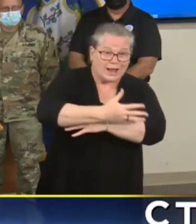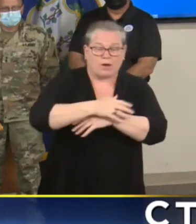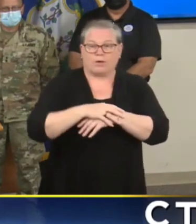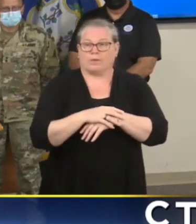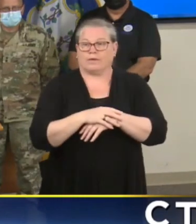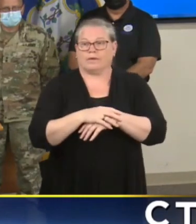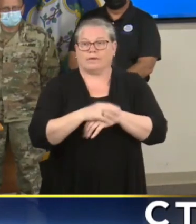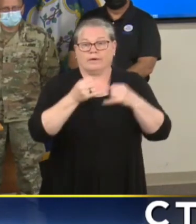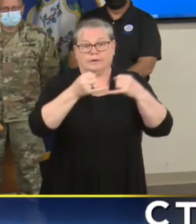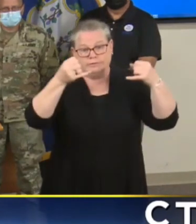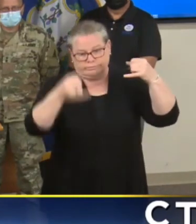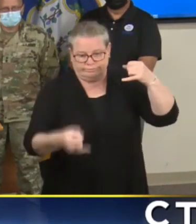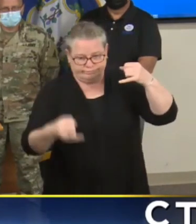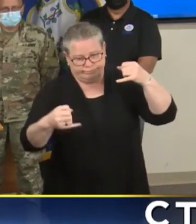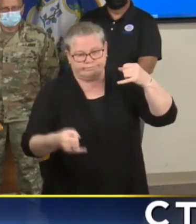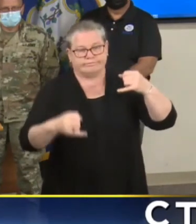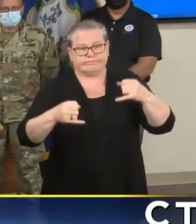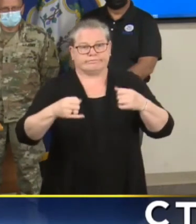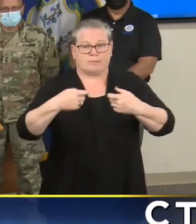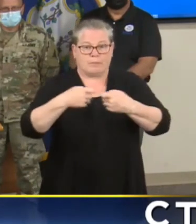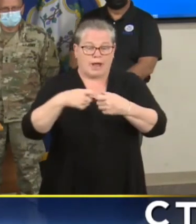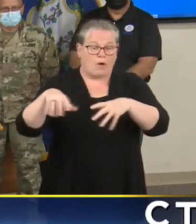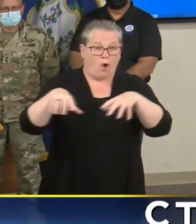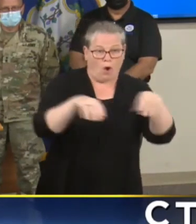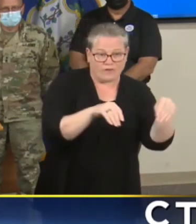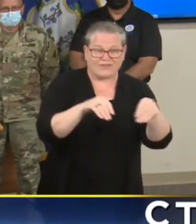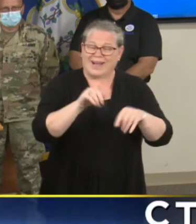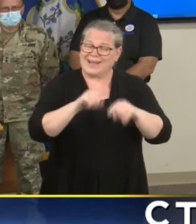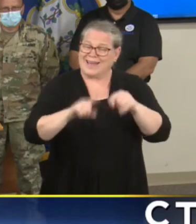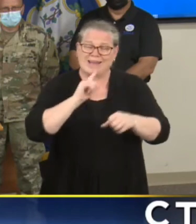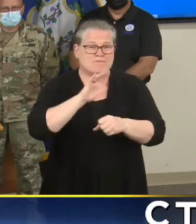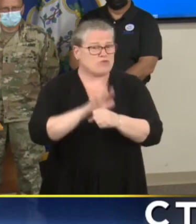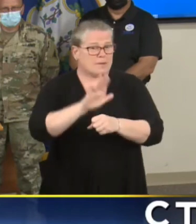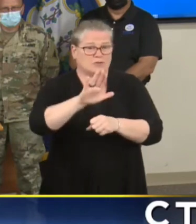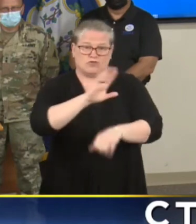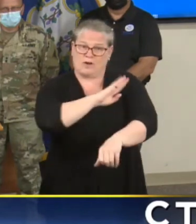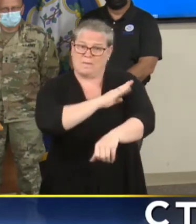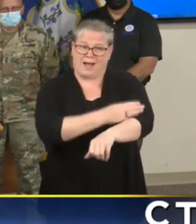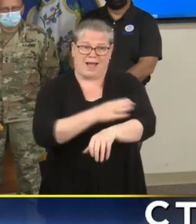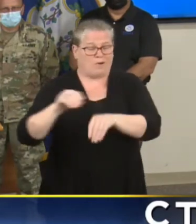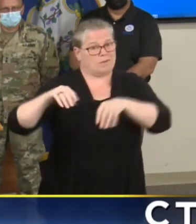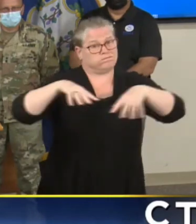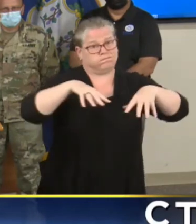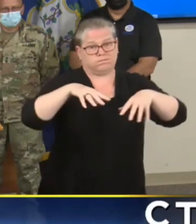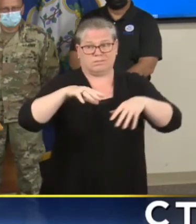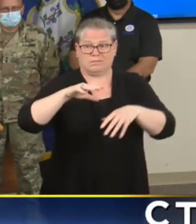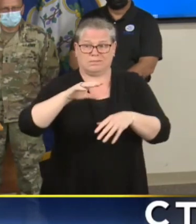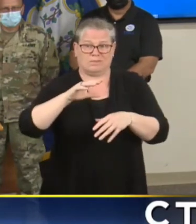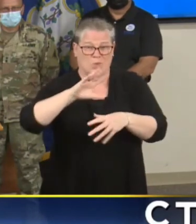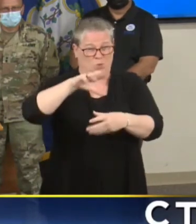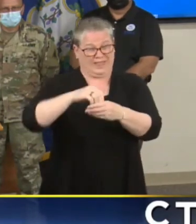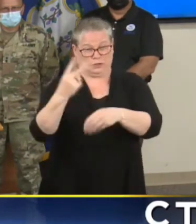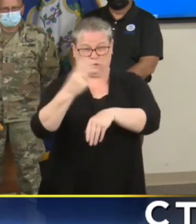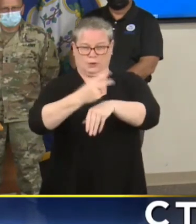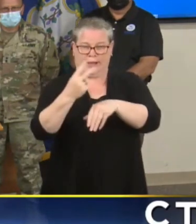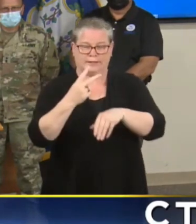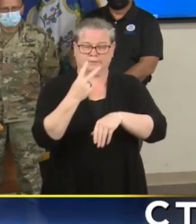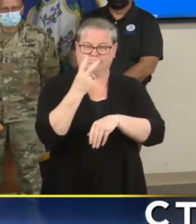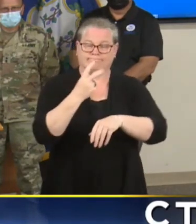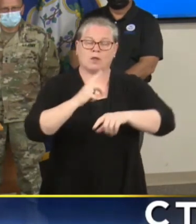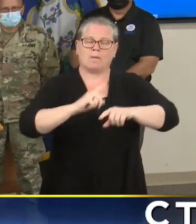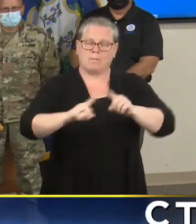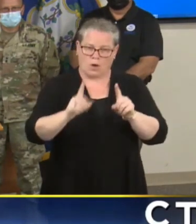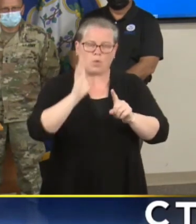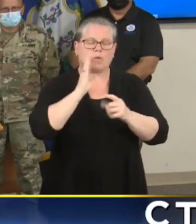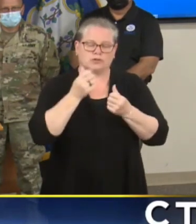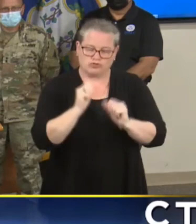I can't promise you the trees are going to be back up and your power is back up within 48 hours but I can tell you we're going to get be able to do the best we can to get you